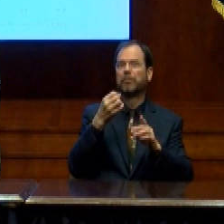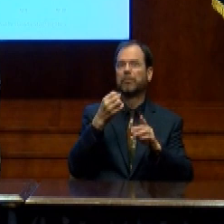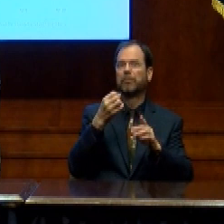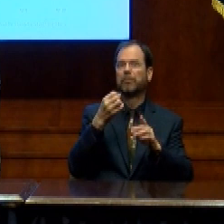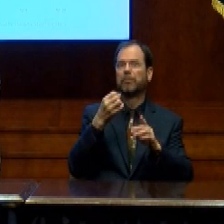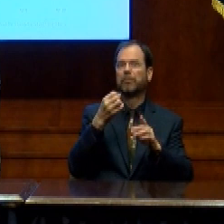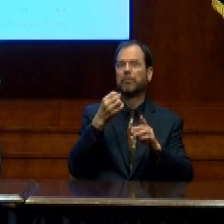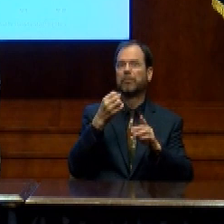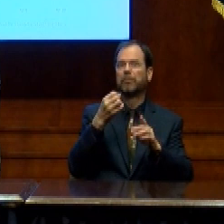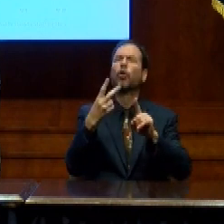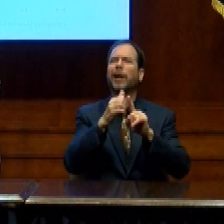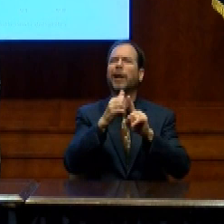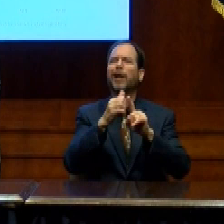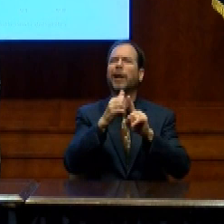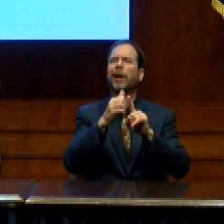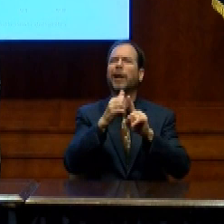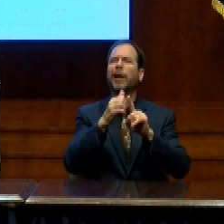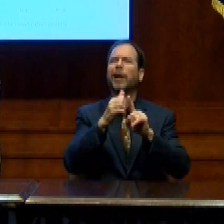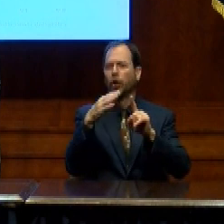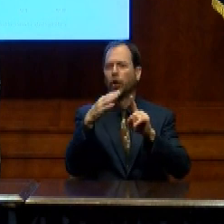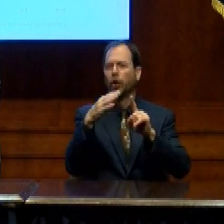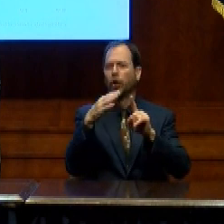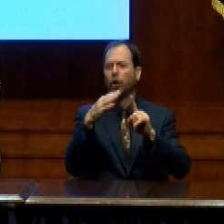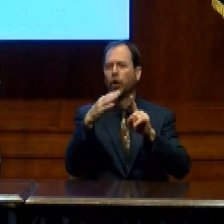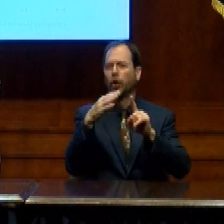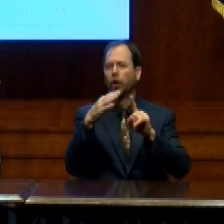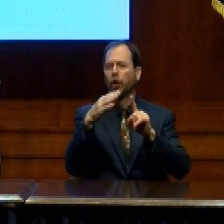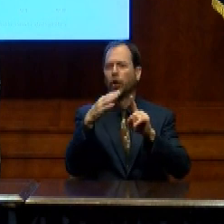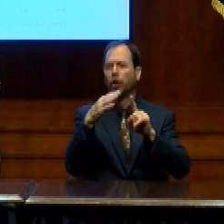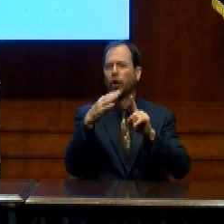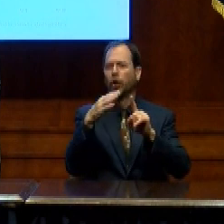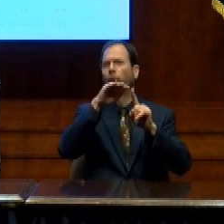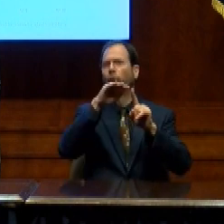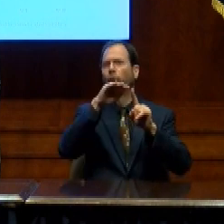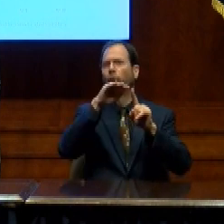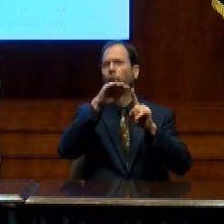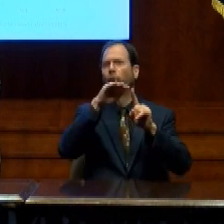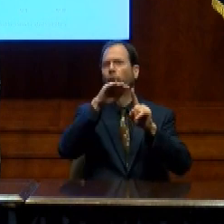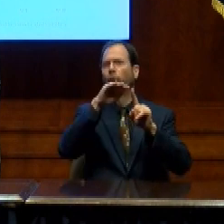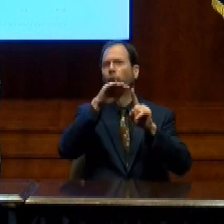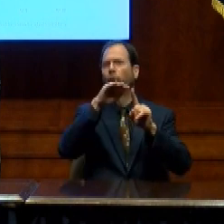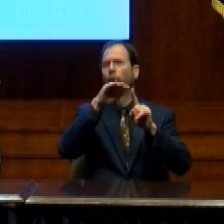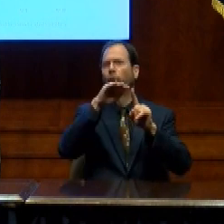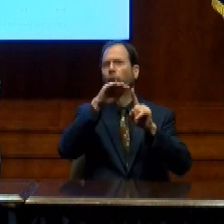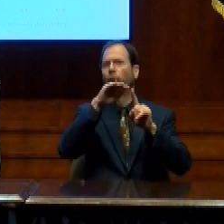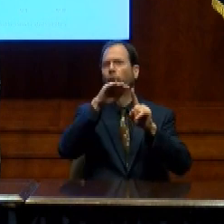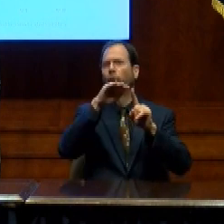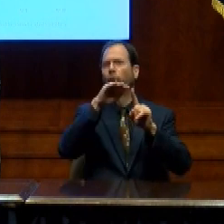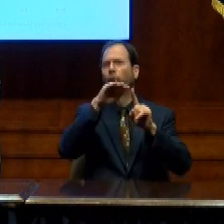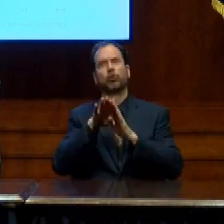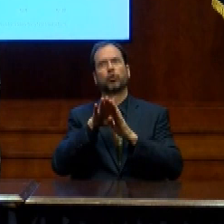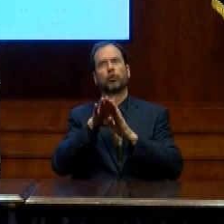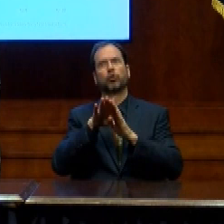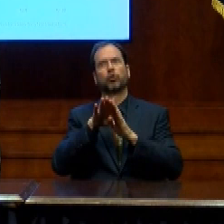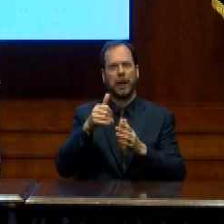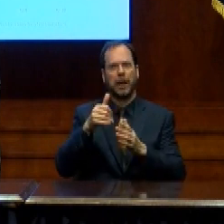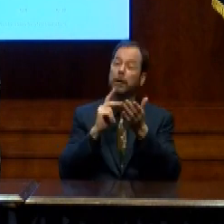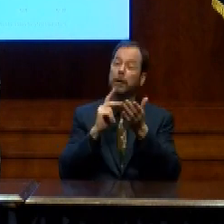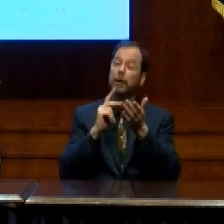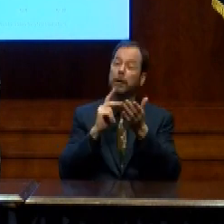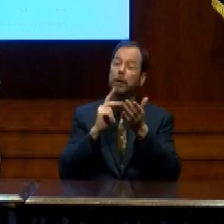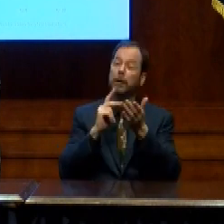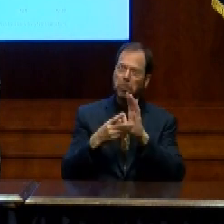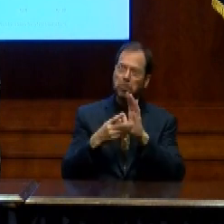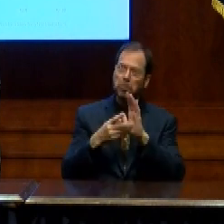look at the slope of the blue line. The slope begins to be at a lower degree angle, which means